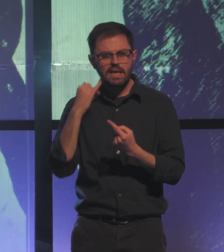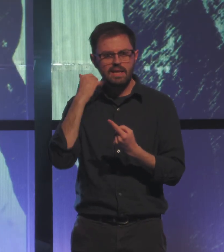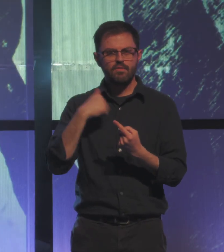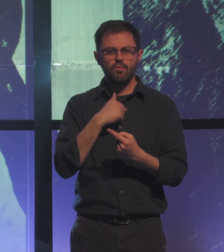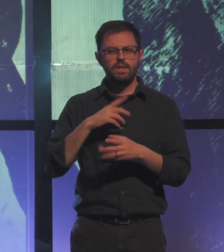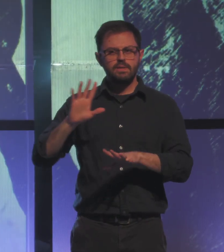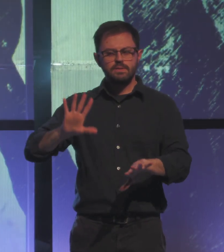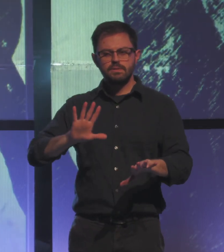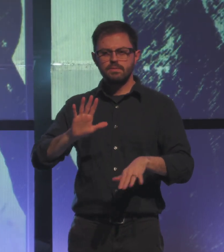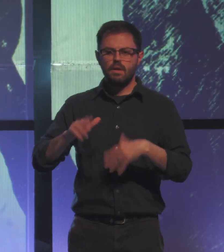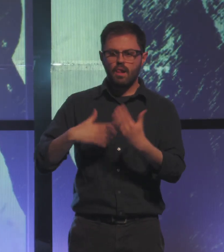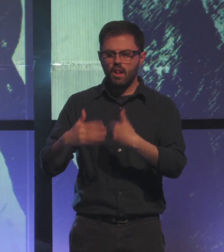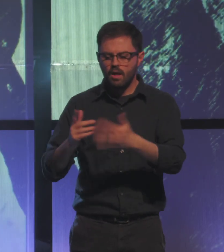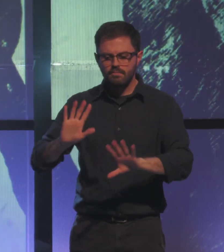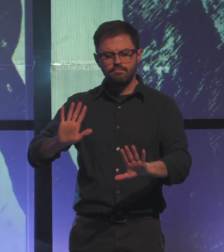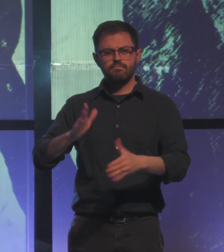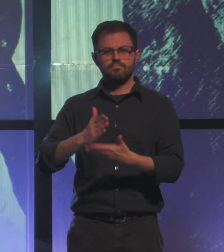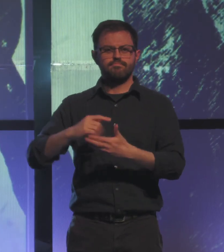moment and notice.